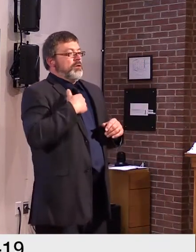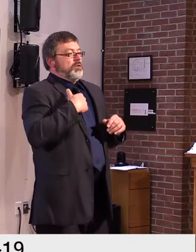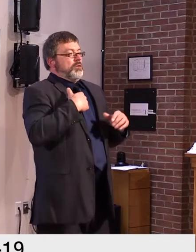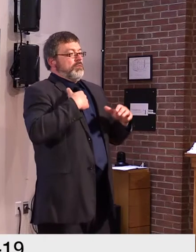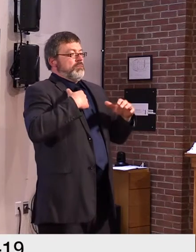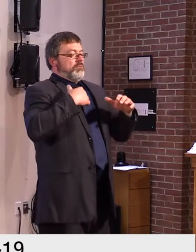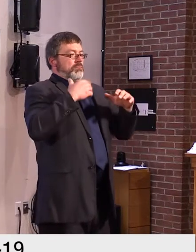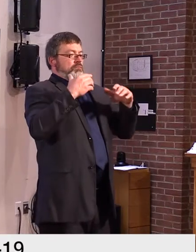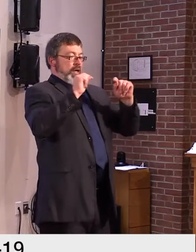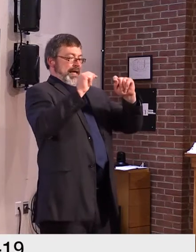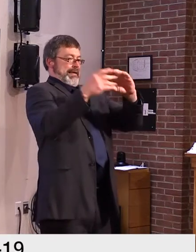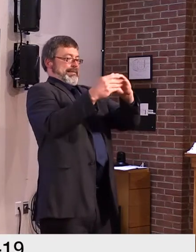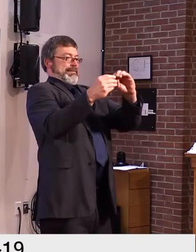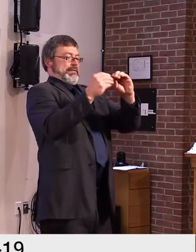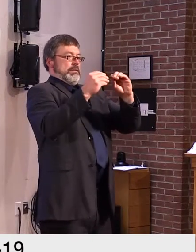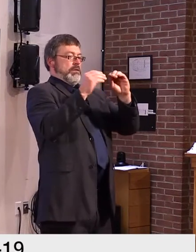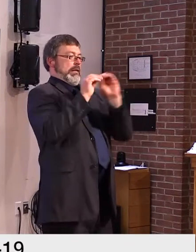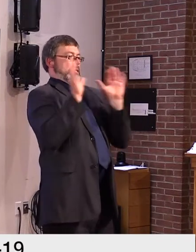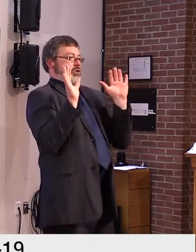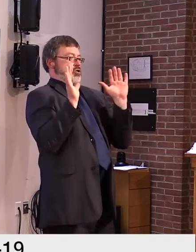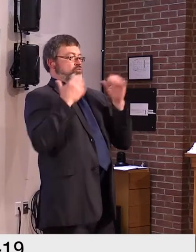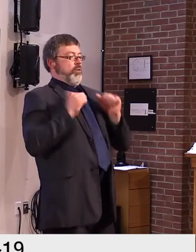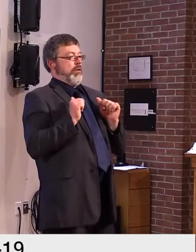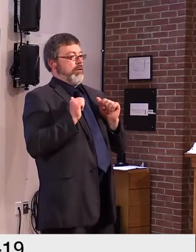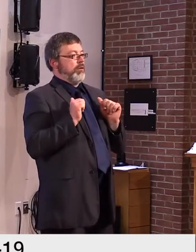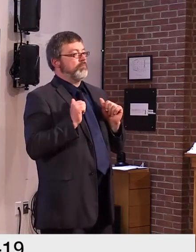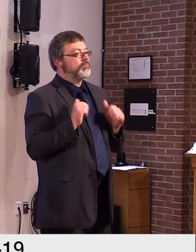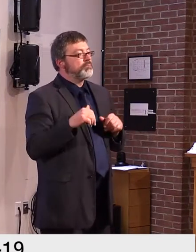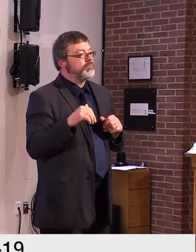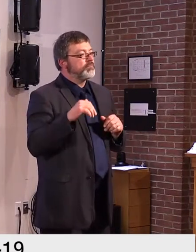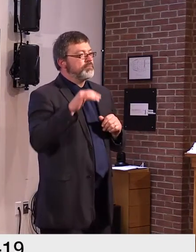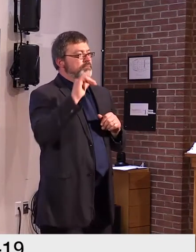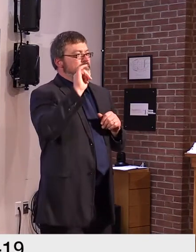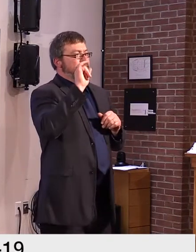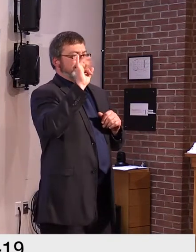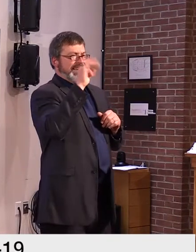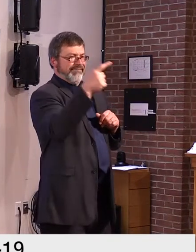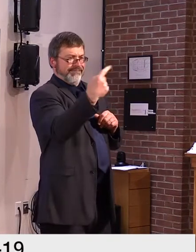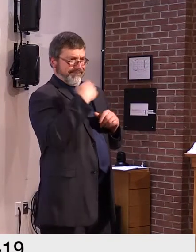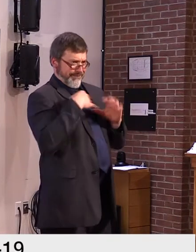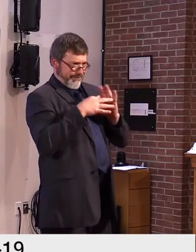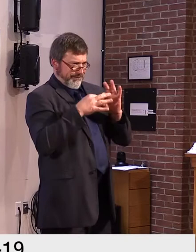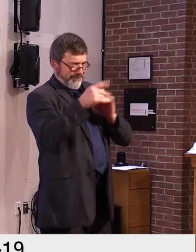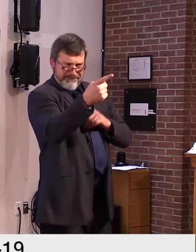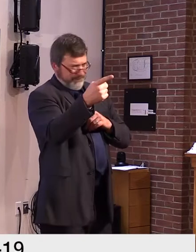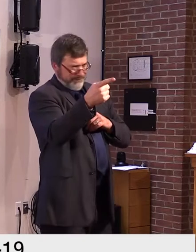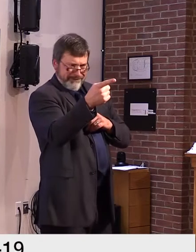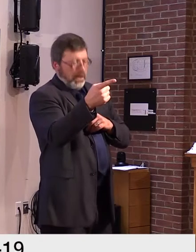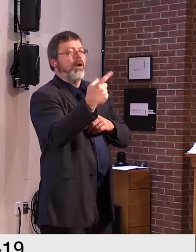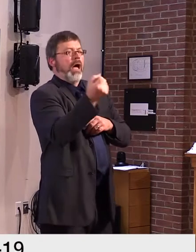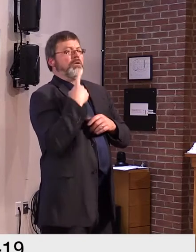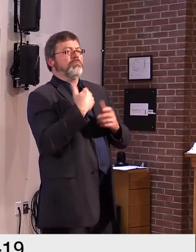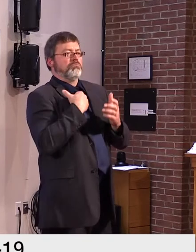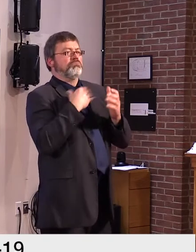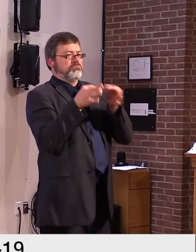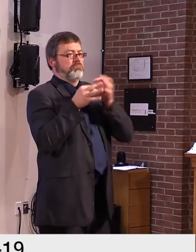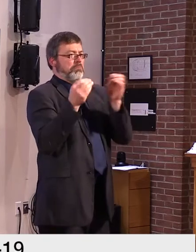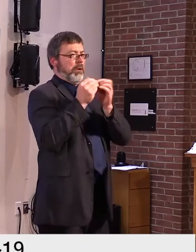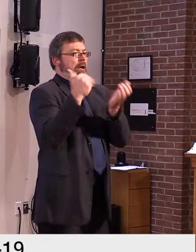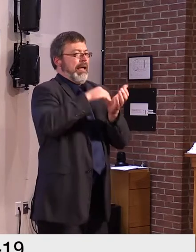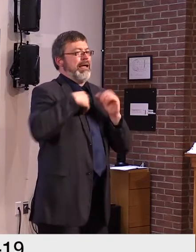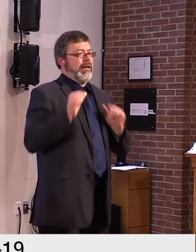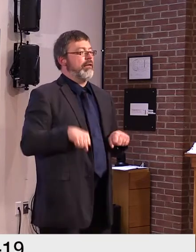from there, and maybe I can follow up with you on the preciseness of your question. The Hub